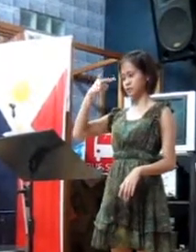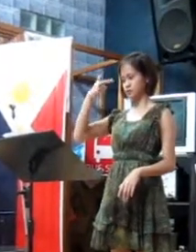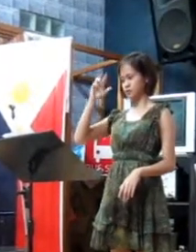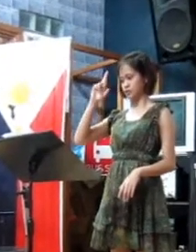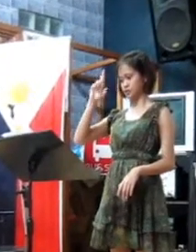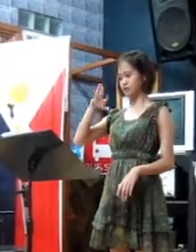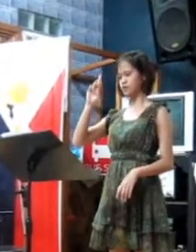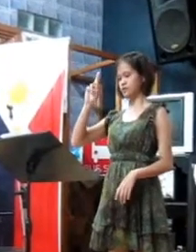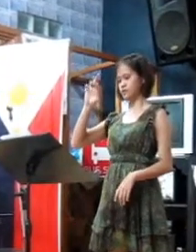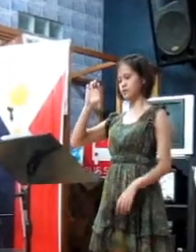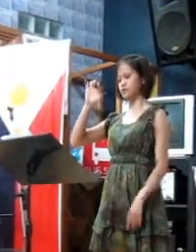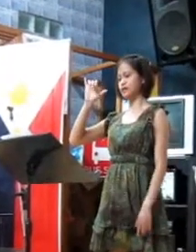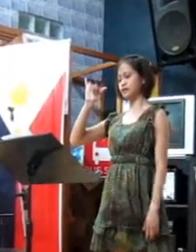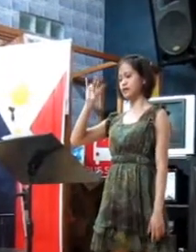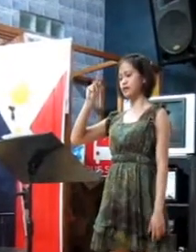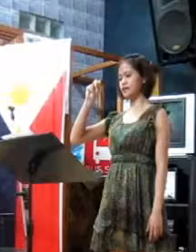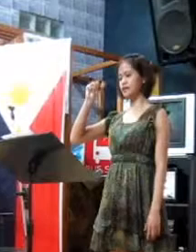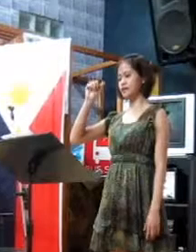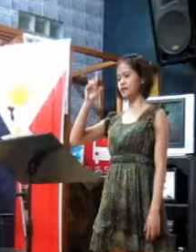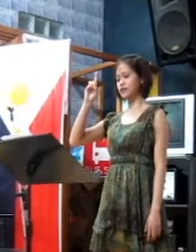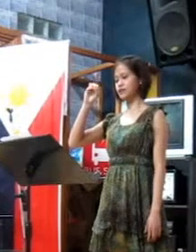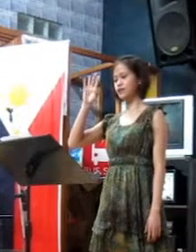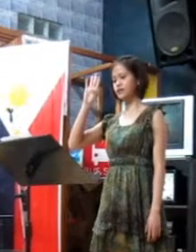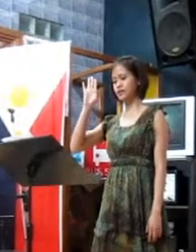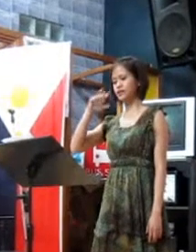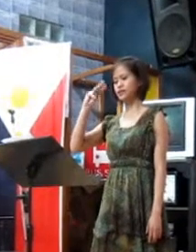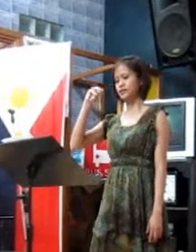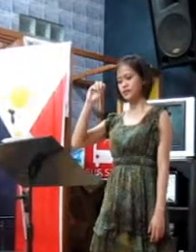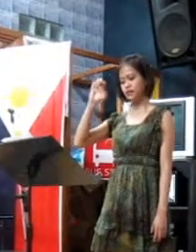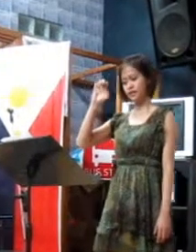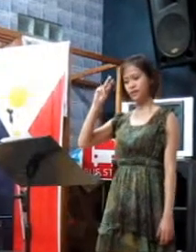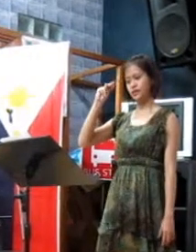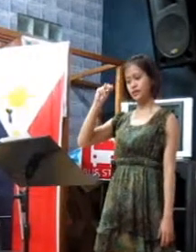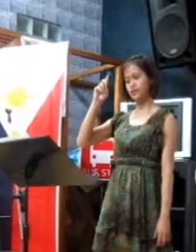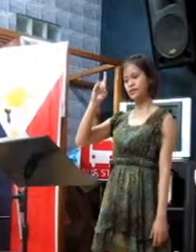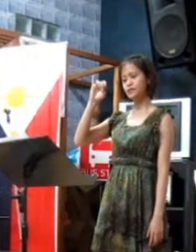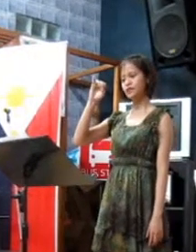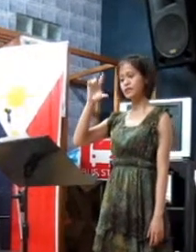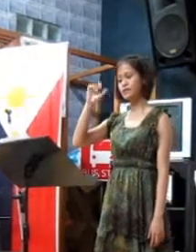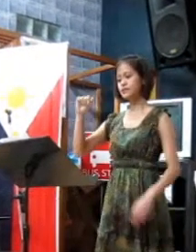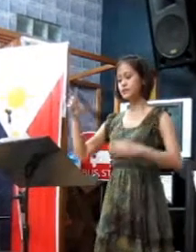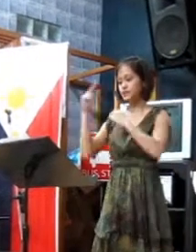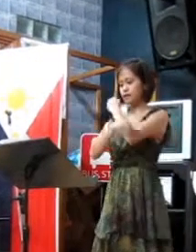and to Engineer Rinaldo B. Mendiola,